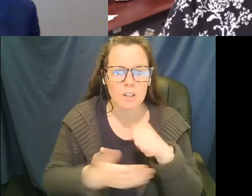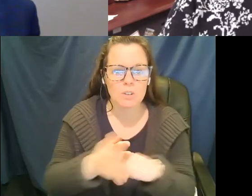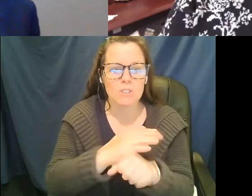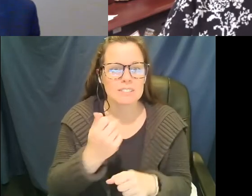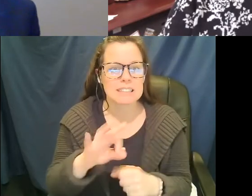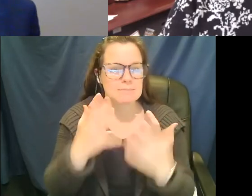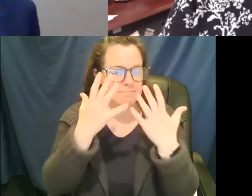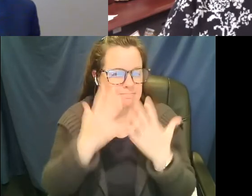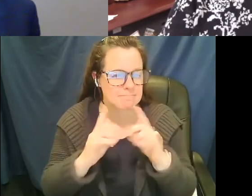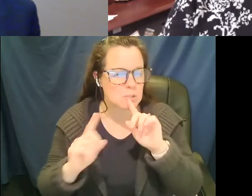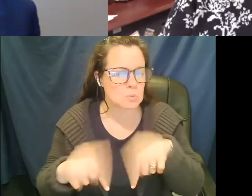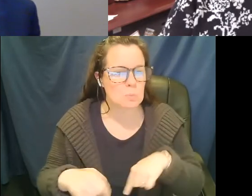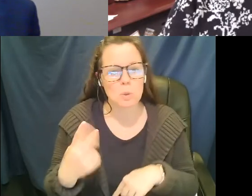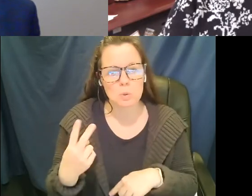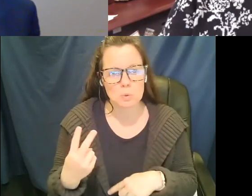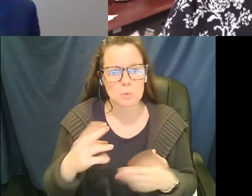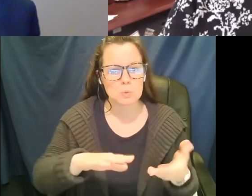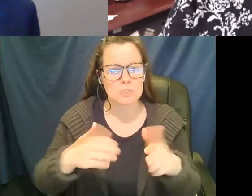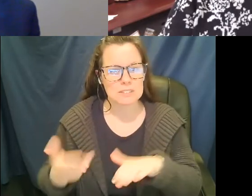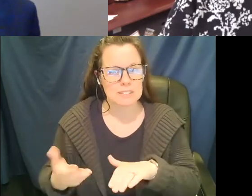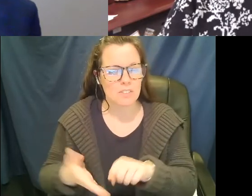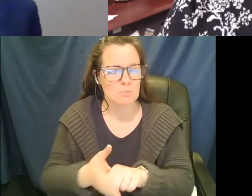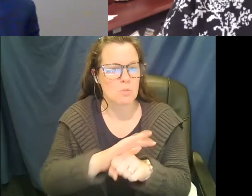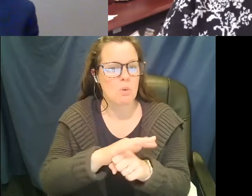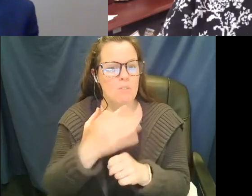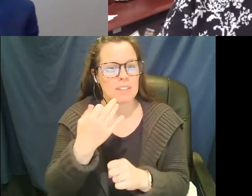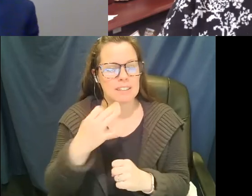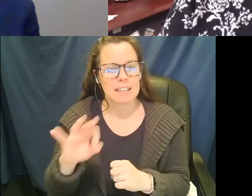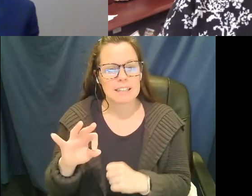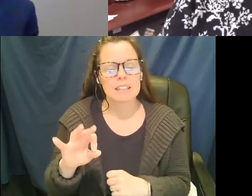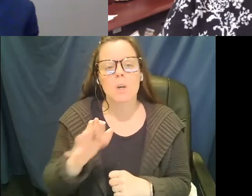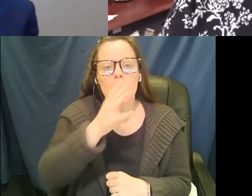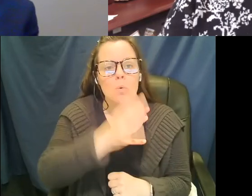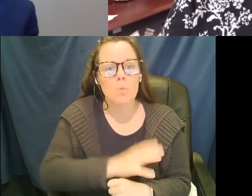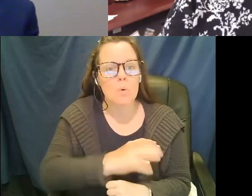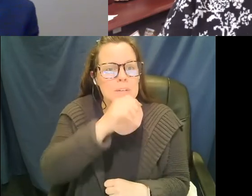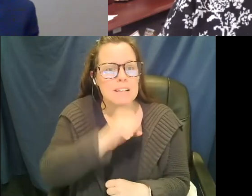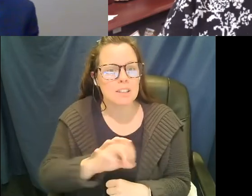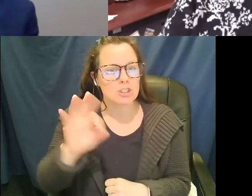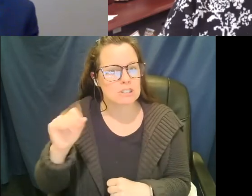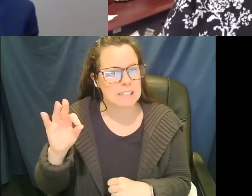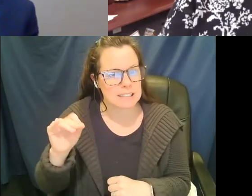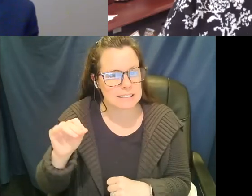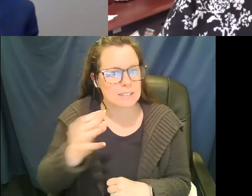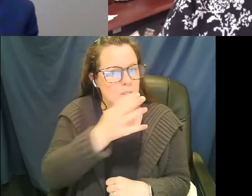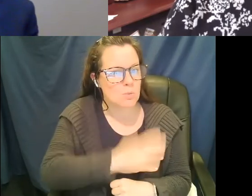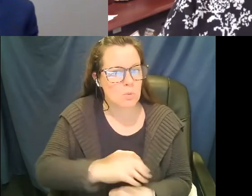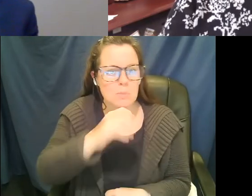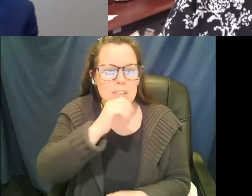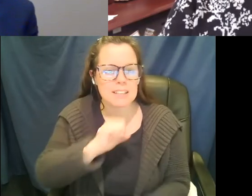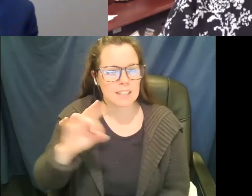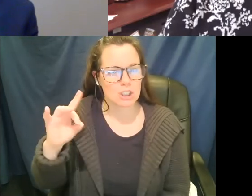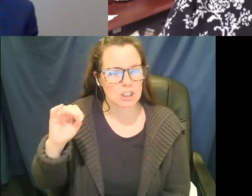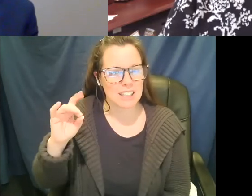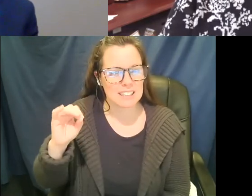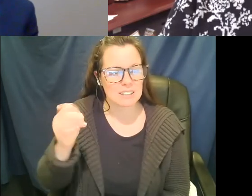we are reporting 2 deaths from COVID-19, a woman in her 90s and a woman in her 80s, both of